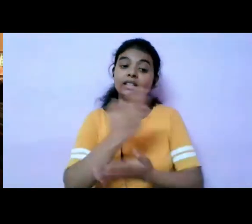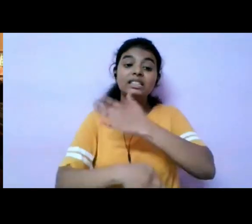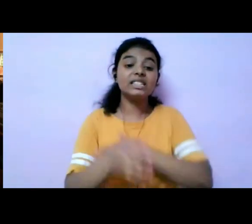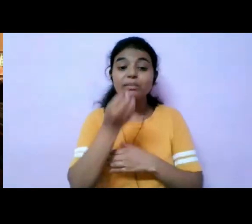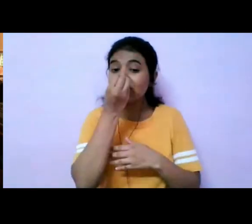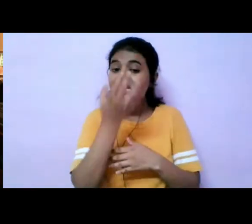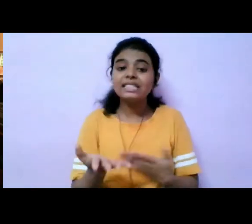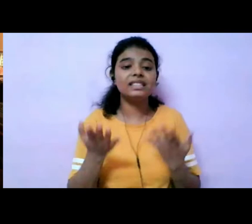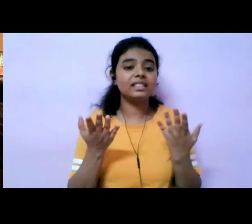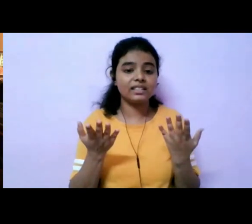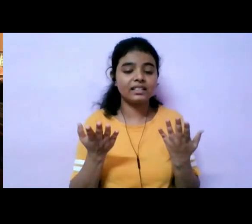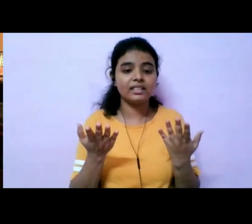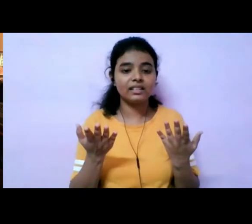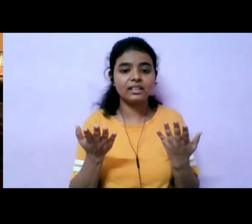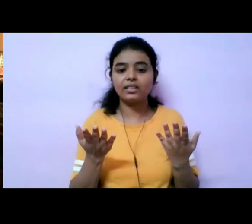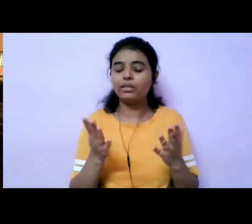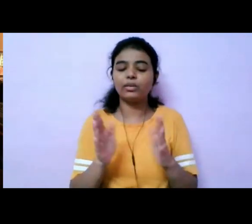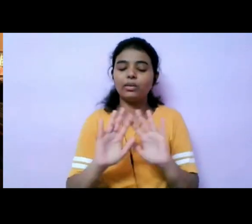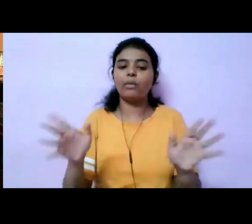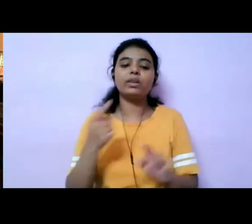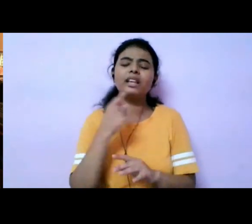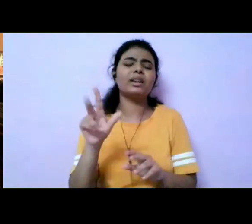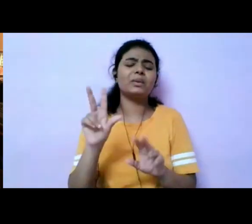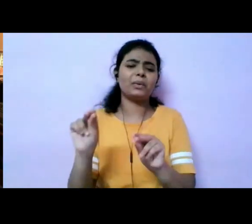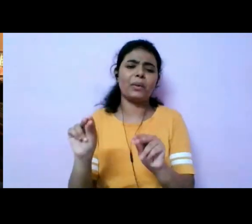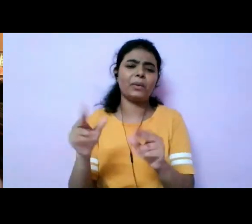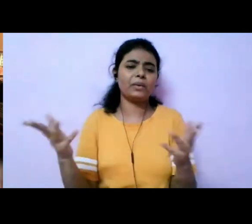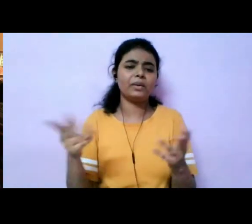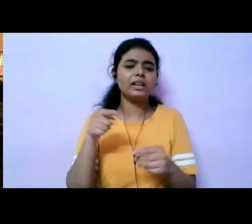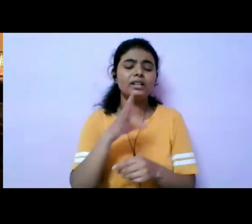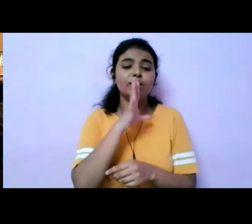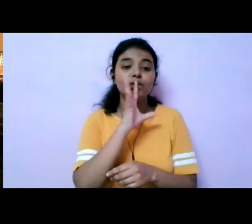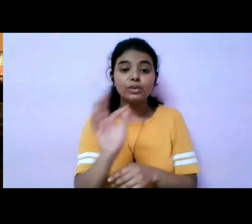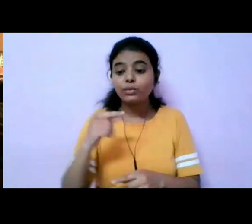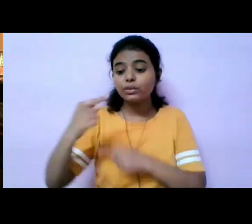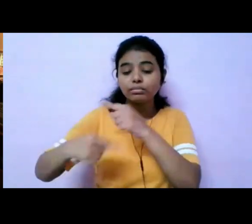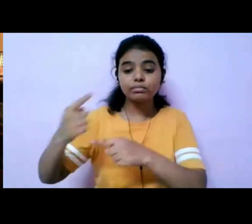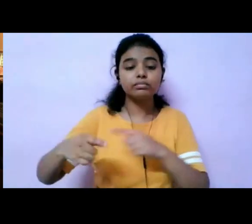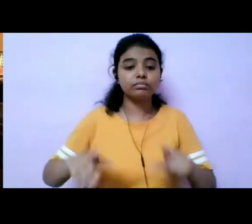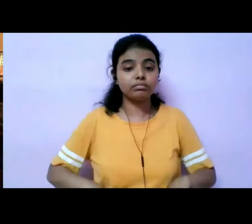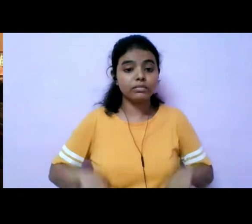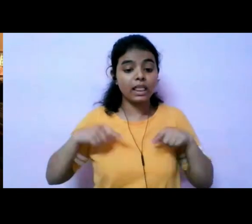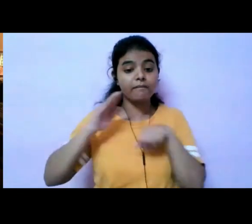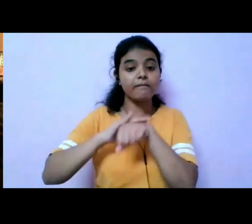easy? Oh, it's nothing, we say, because the literal daily experience